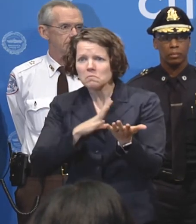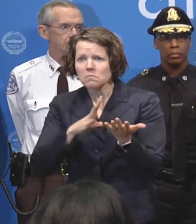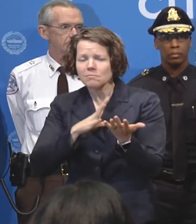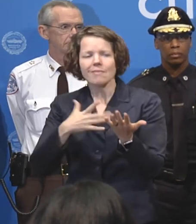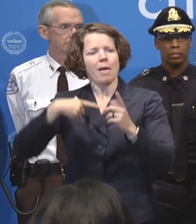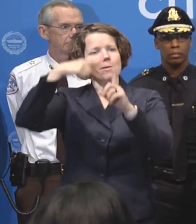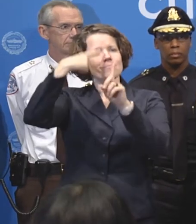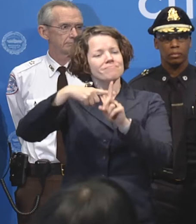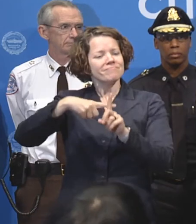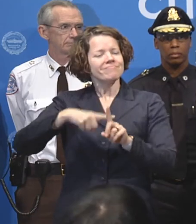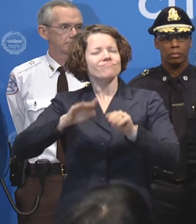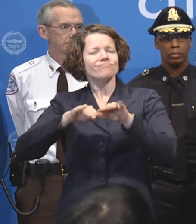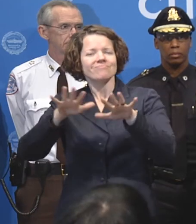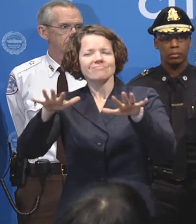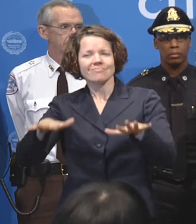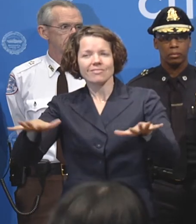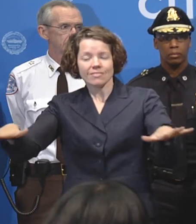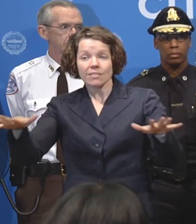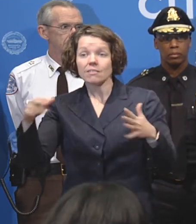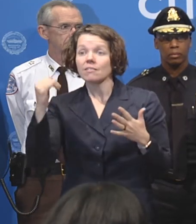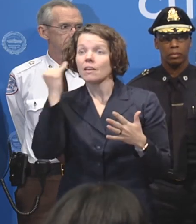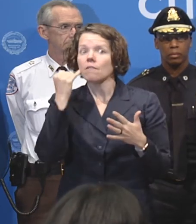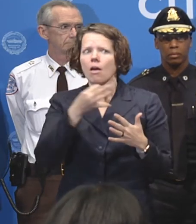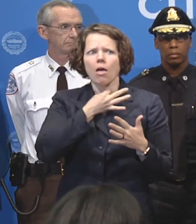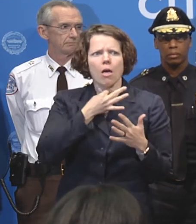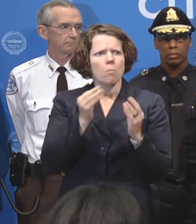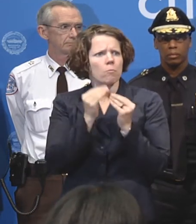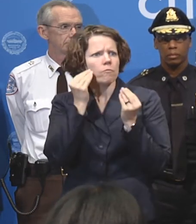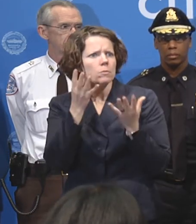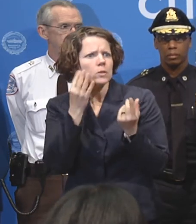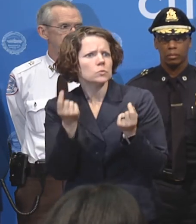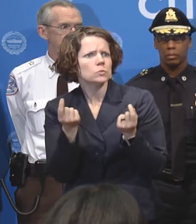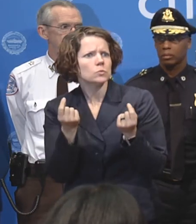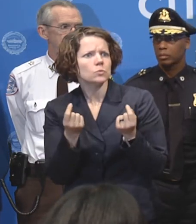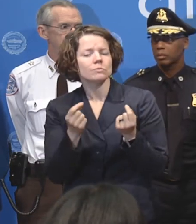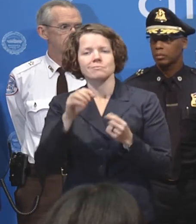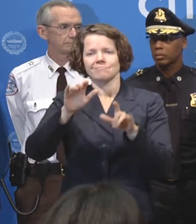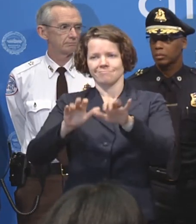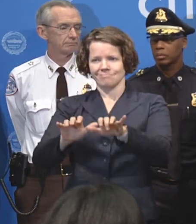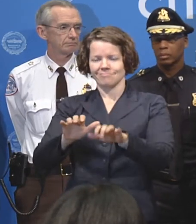go to onebostonday.org for more information. I'm